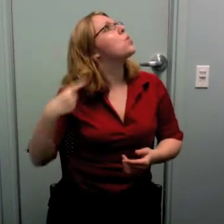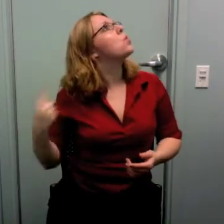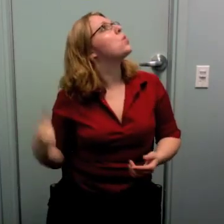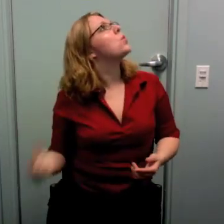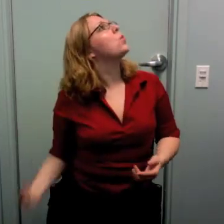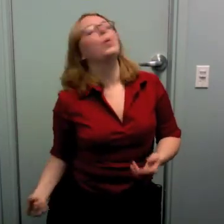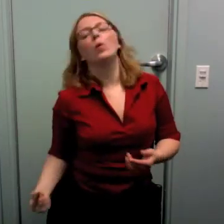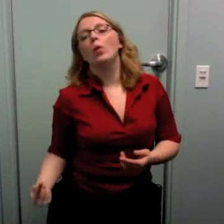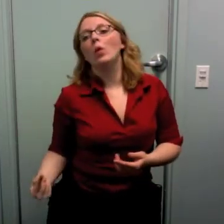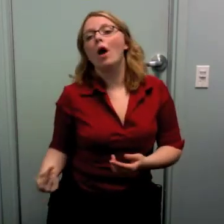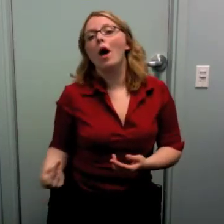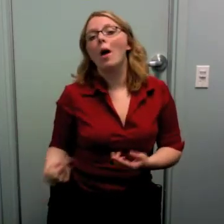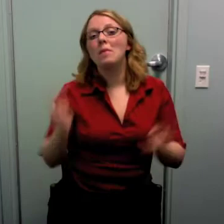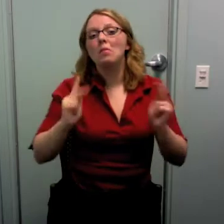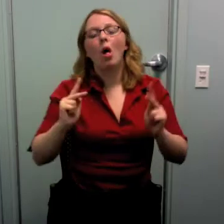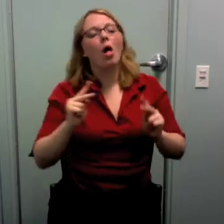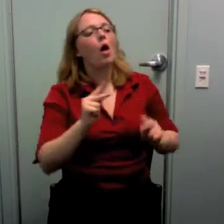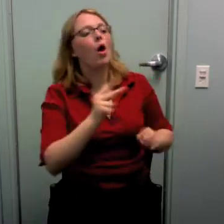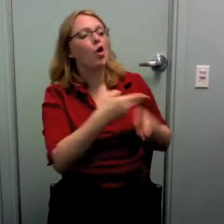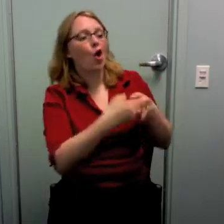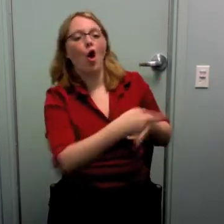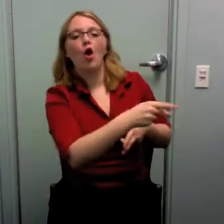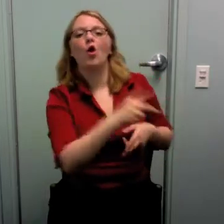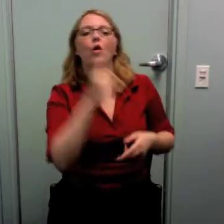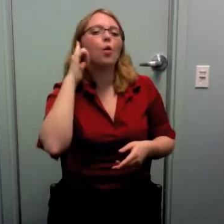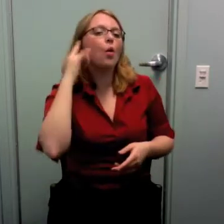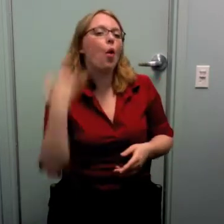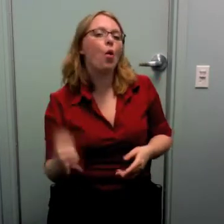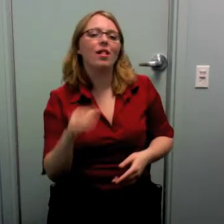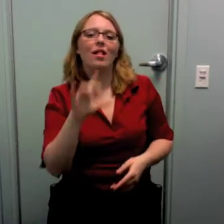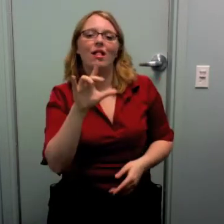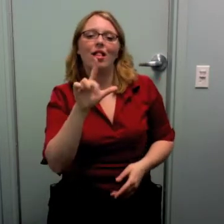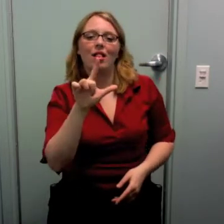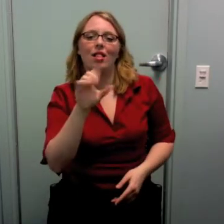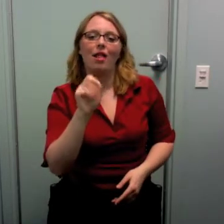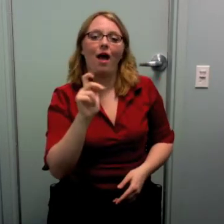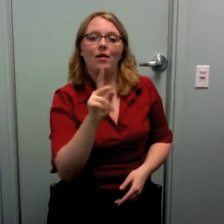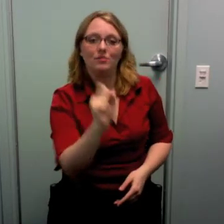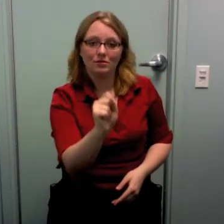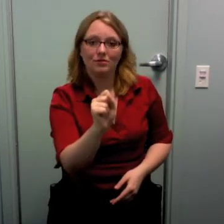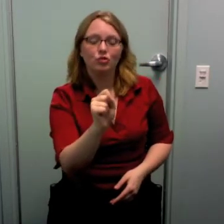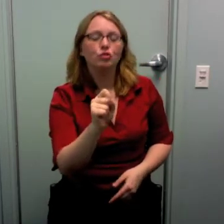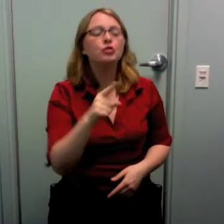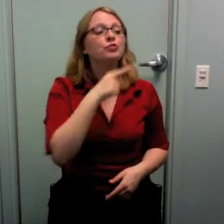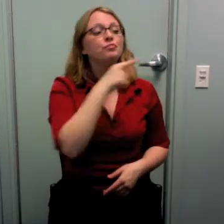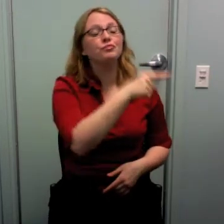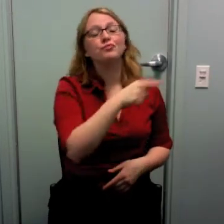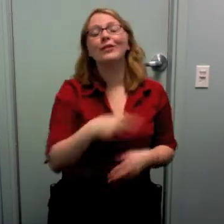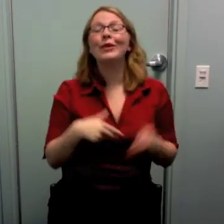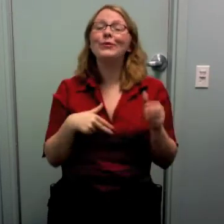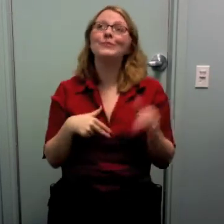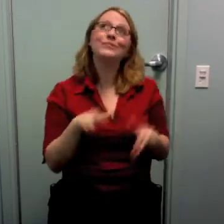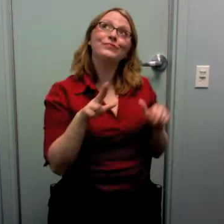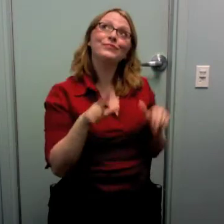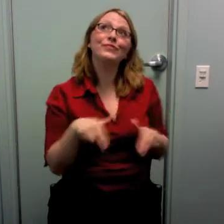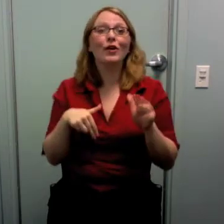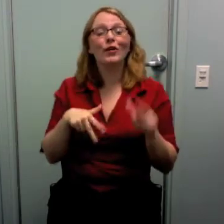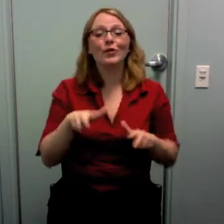Goldilocks. Goldilocks had been walking through the woods on her way to her grandmother, but she had taken a shortcut